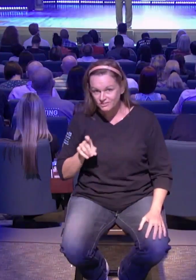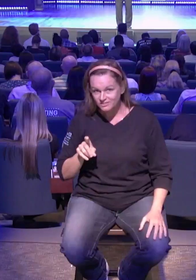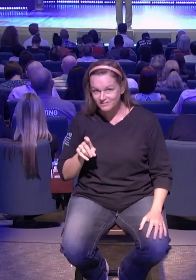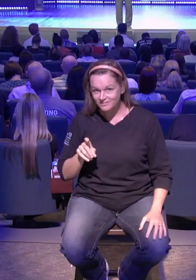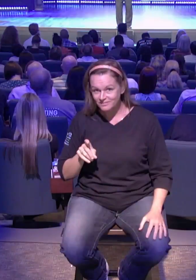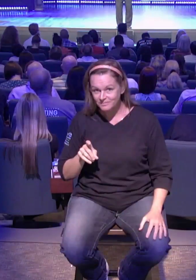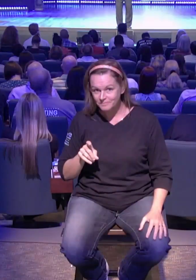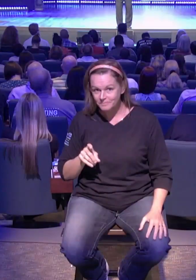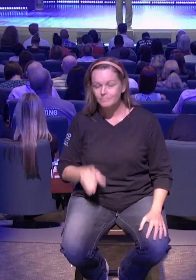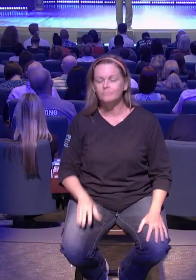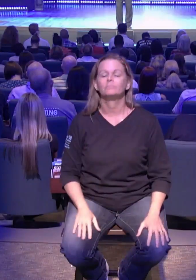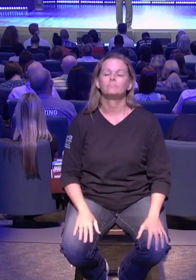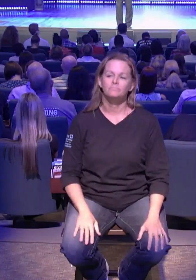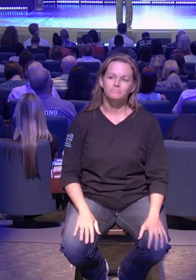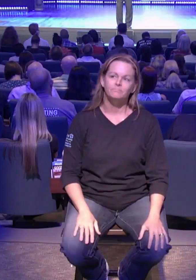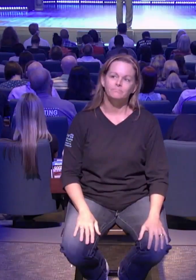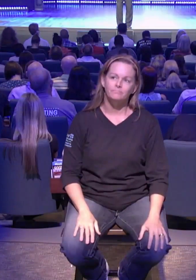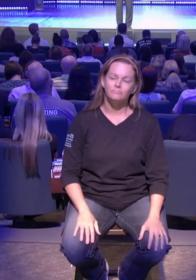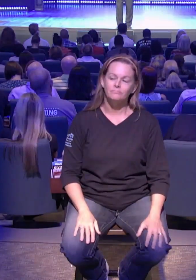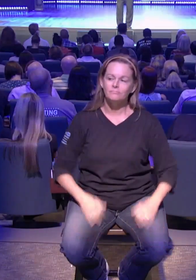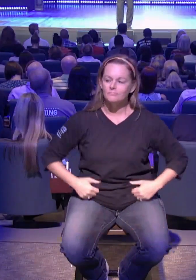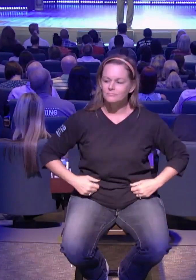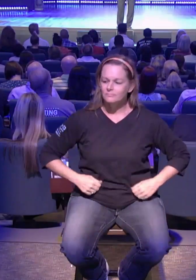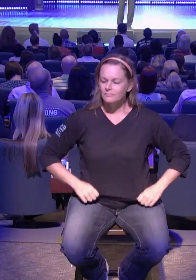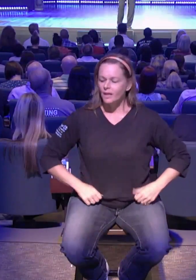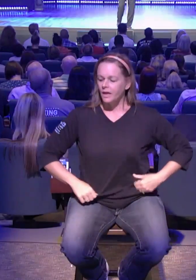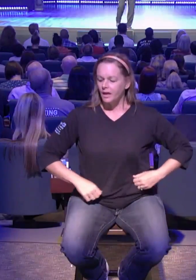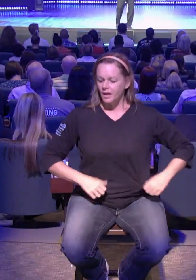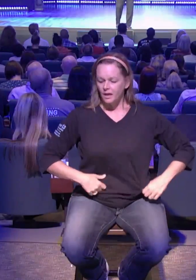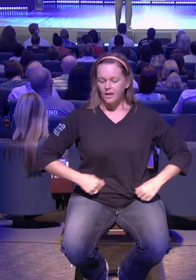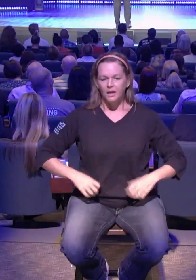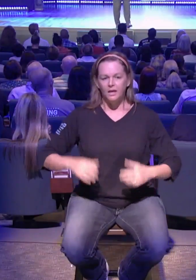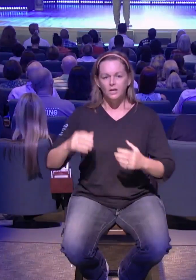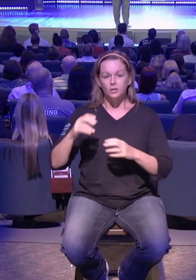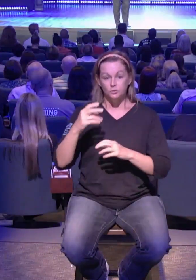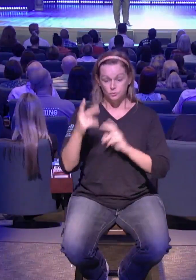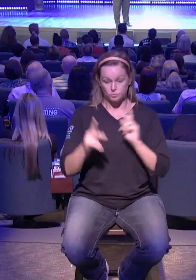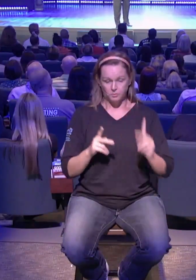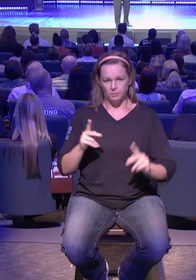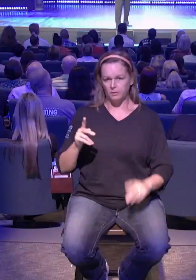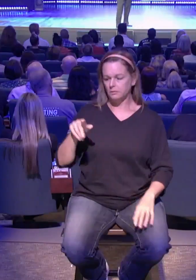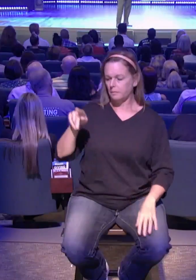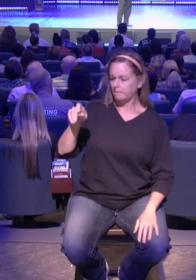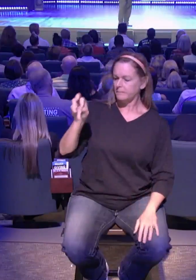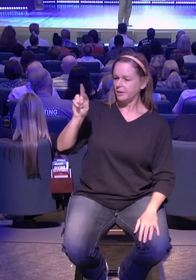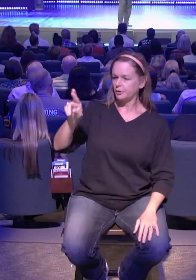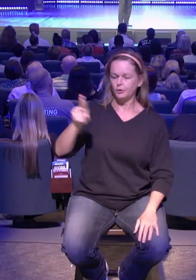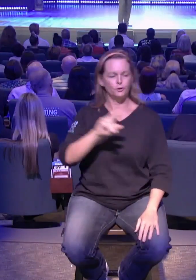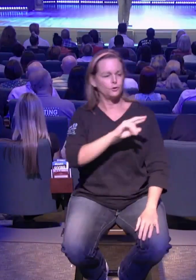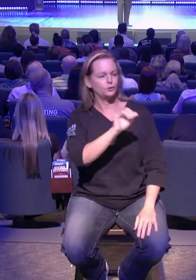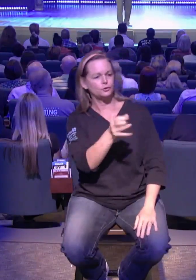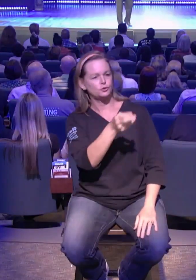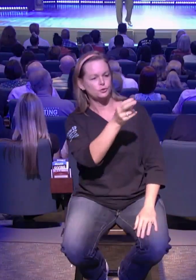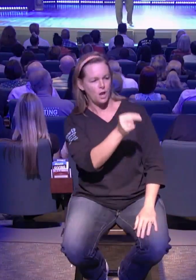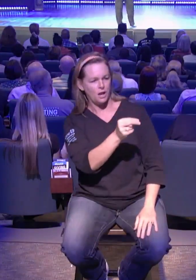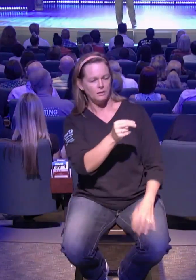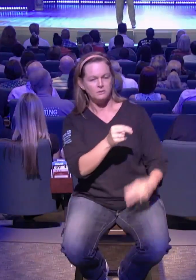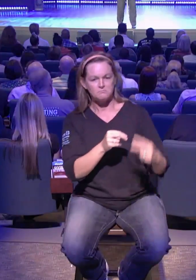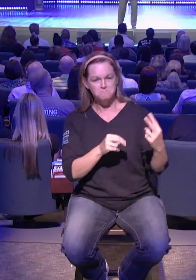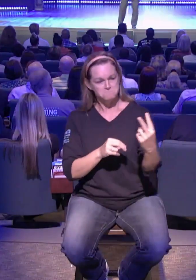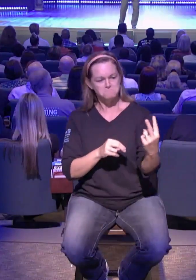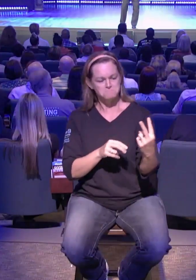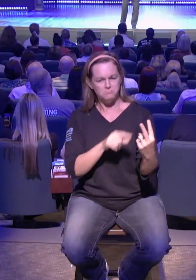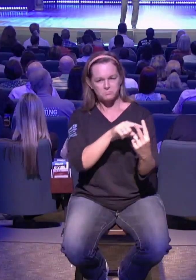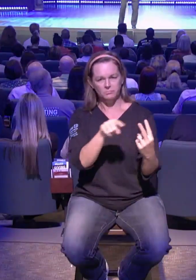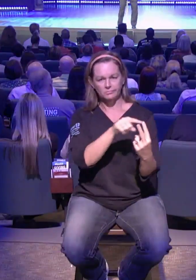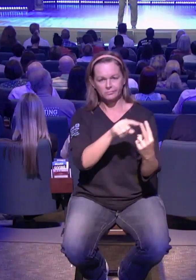it said about them. These two men by the name of Peter and John, two of the disciples of Christ. And it's interesting